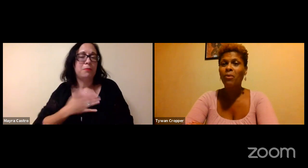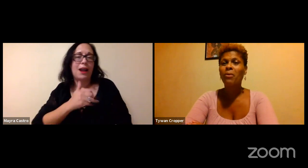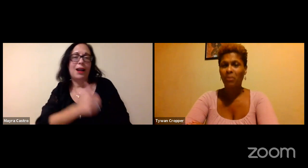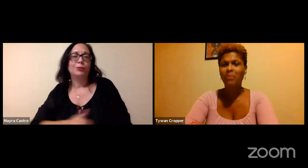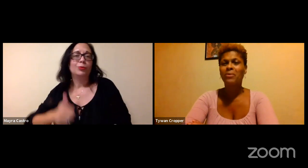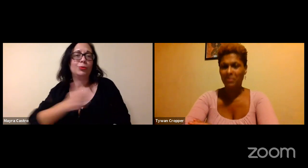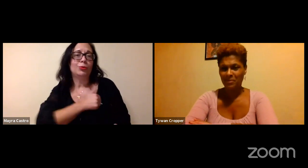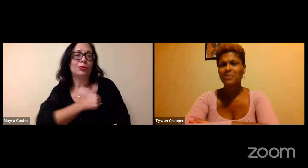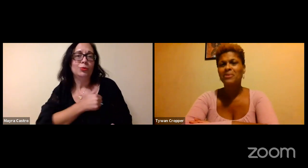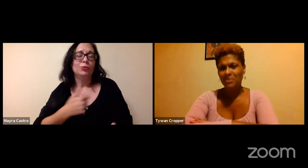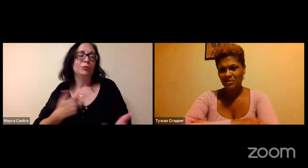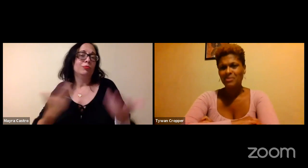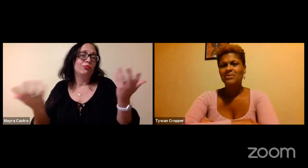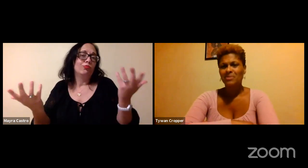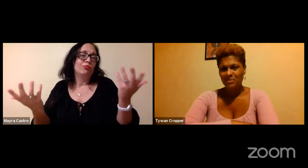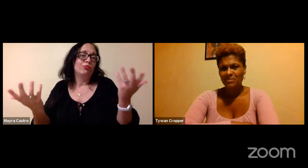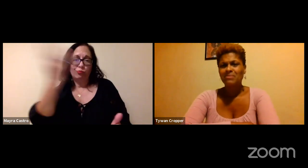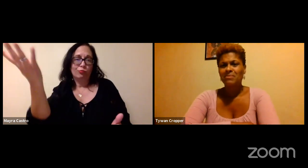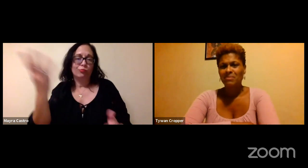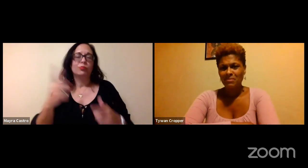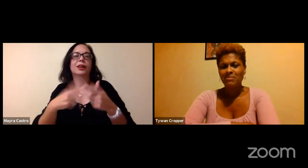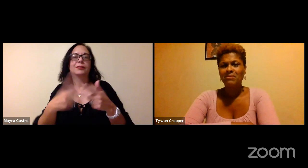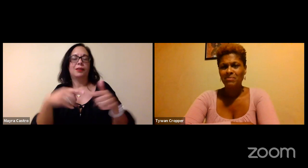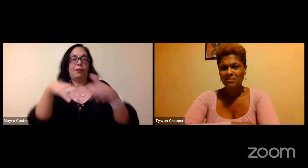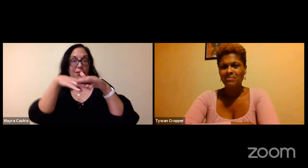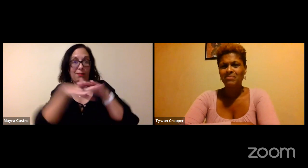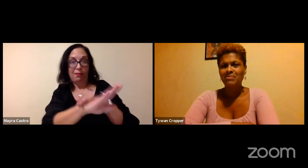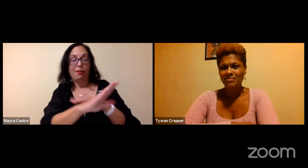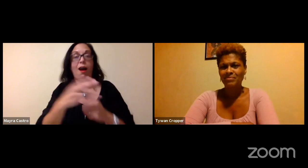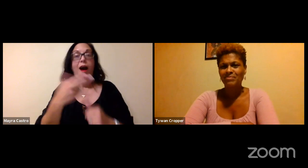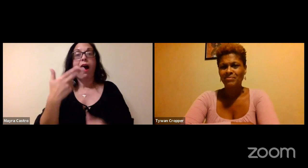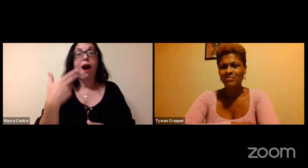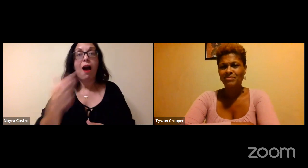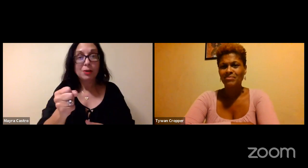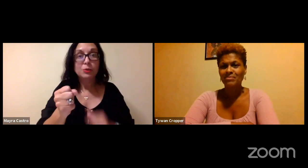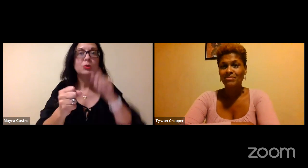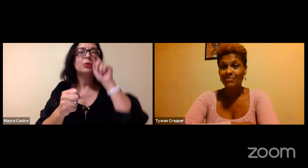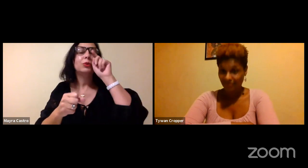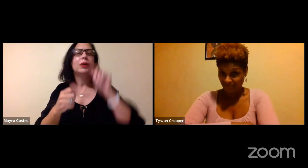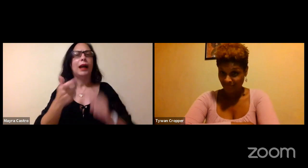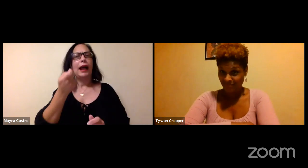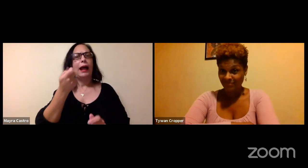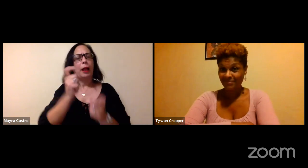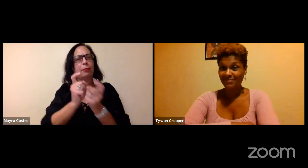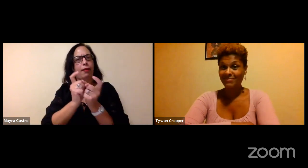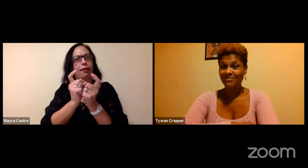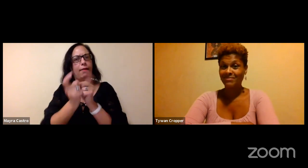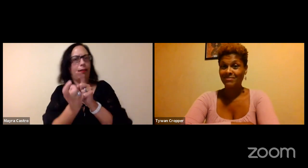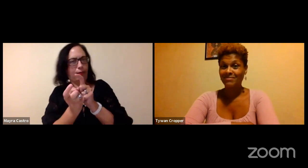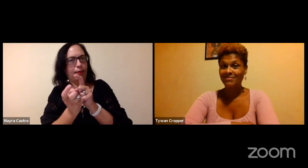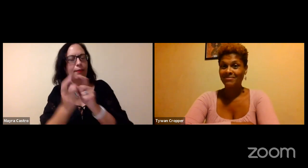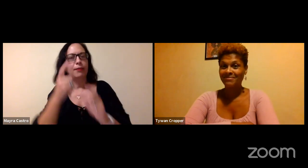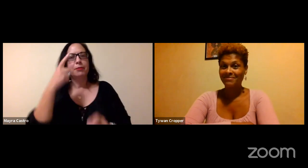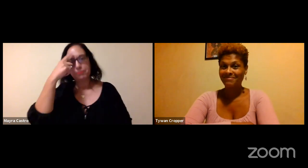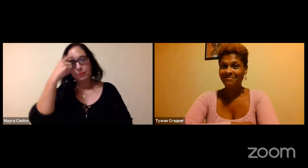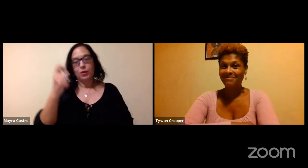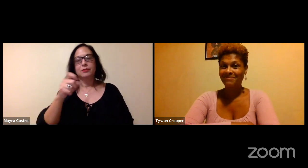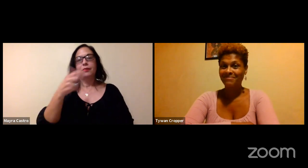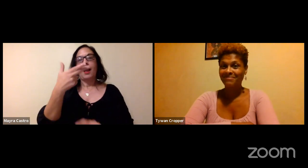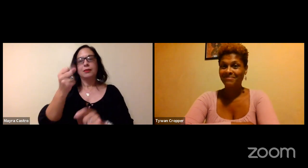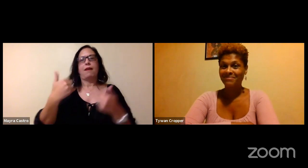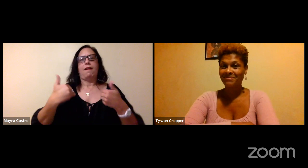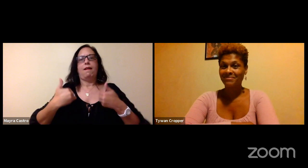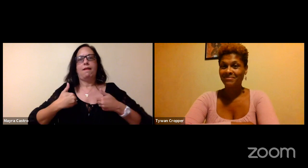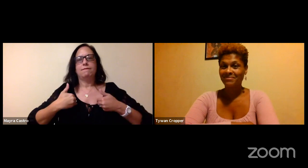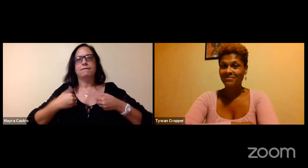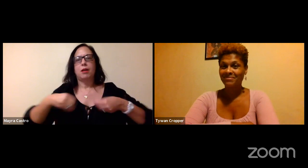I just was not motivated. I didn't care. My attitude was bad. And then I went on to high school.